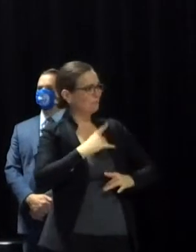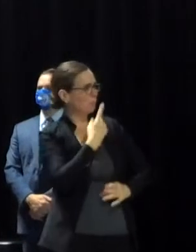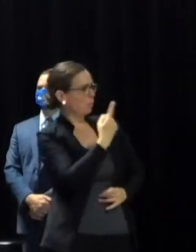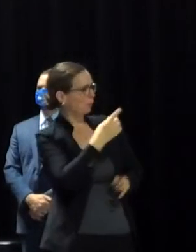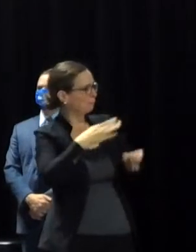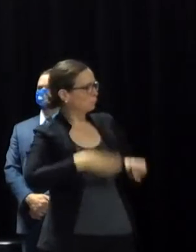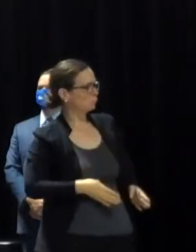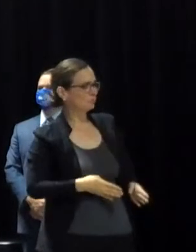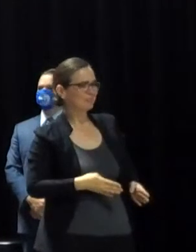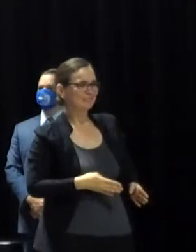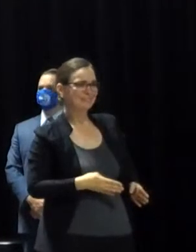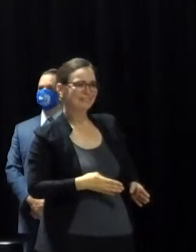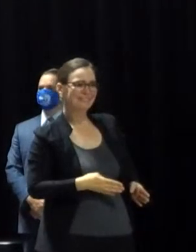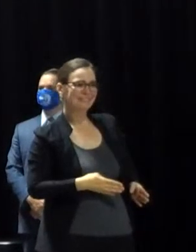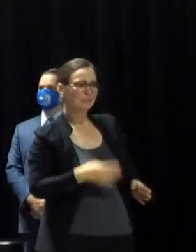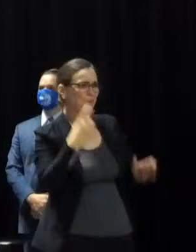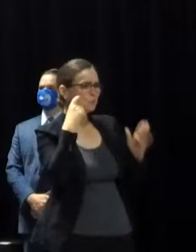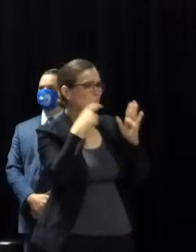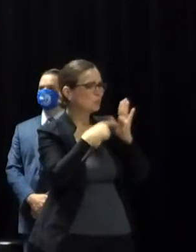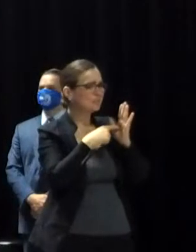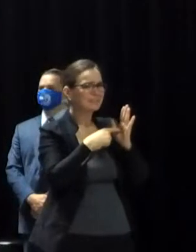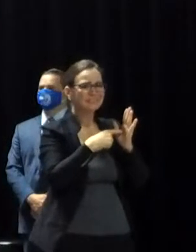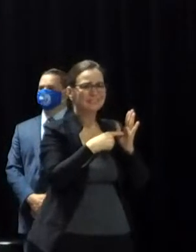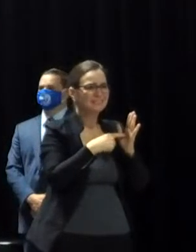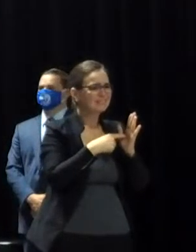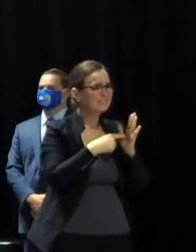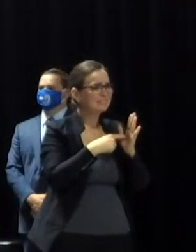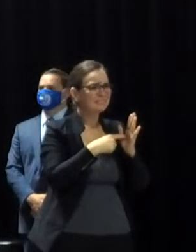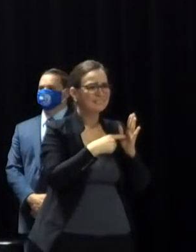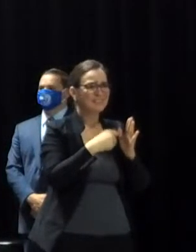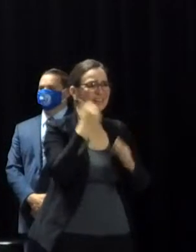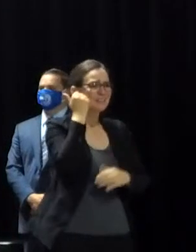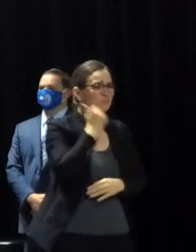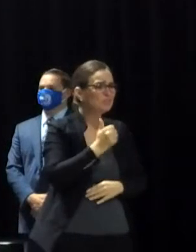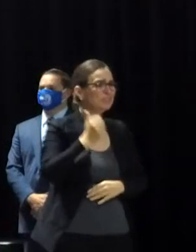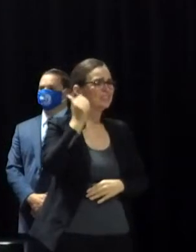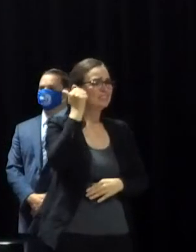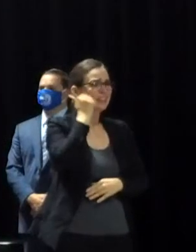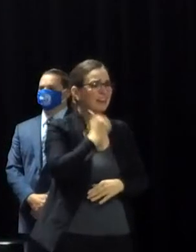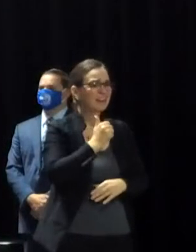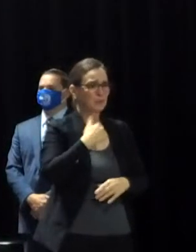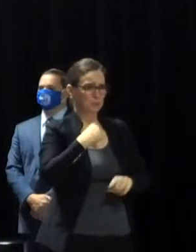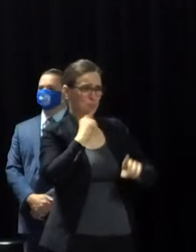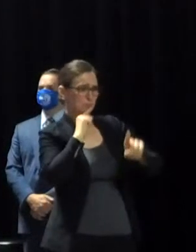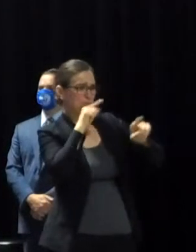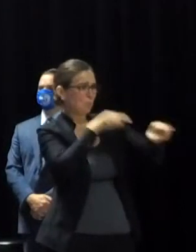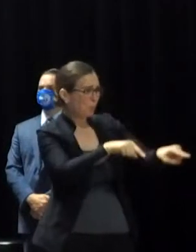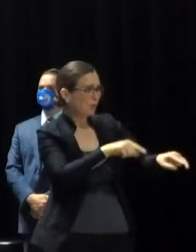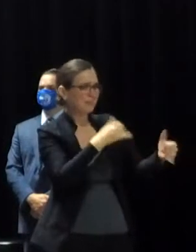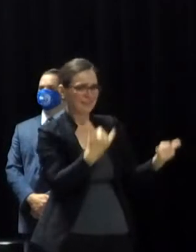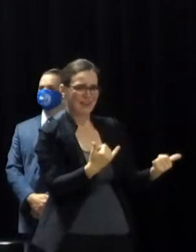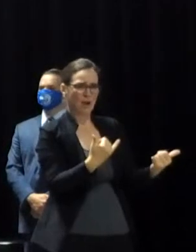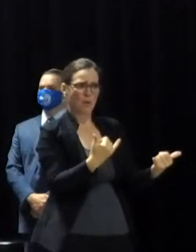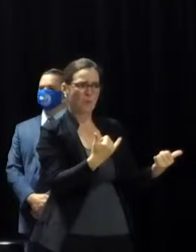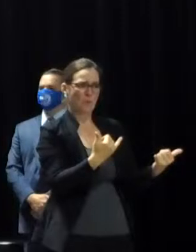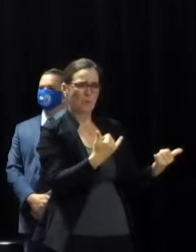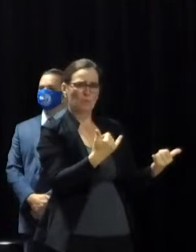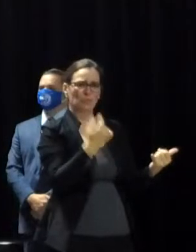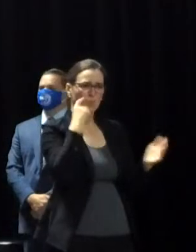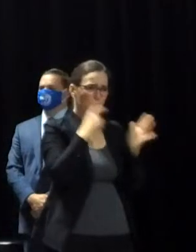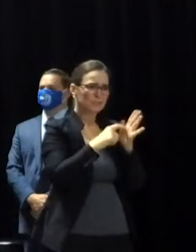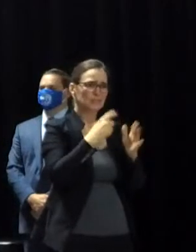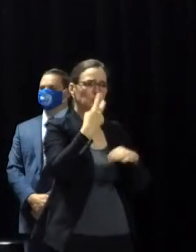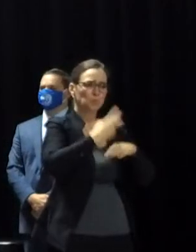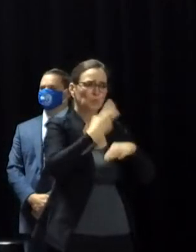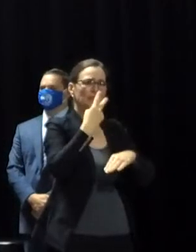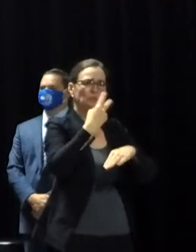day, pretty much every other day, which is a concern to us, that we are not trying to go backwards, we are